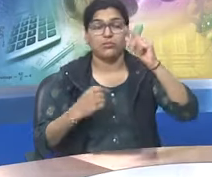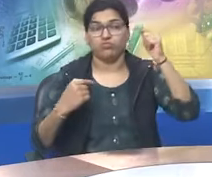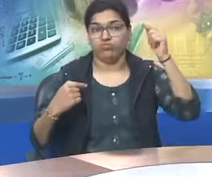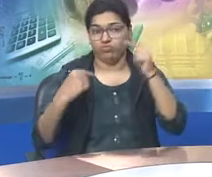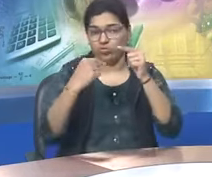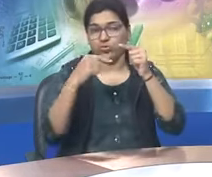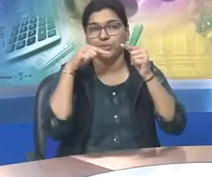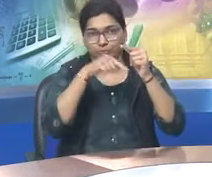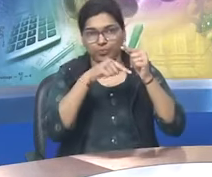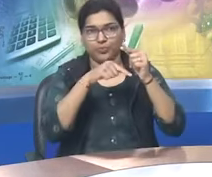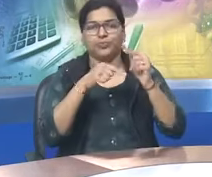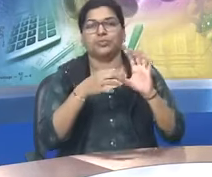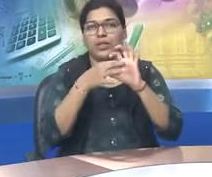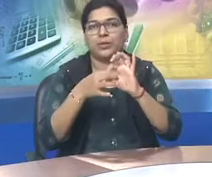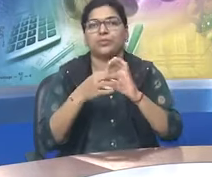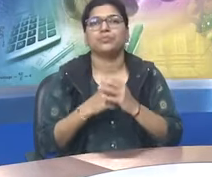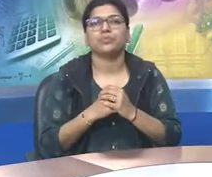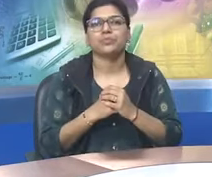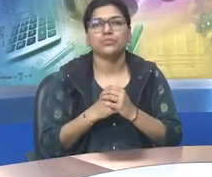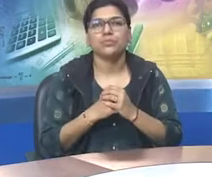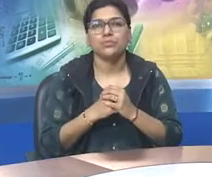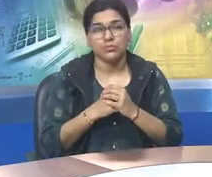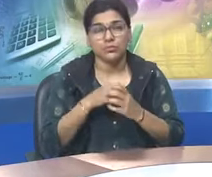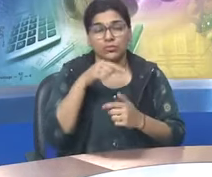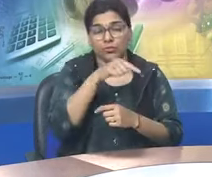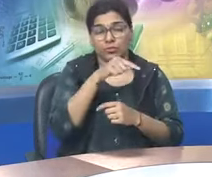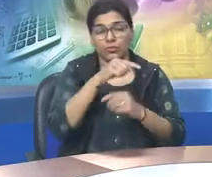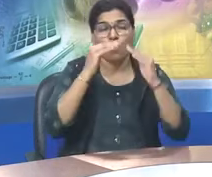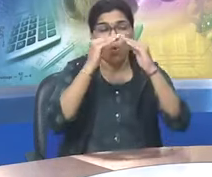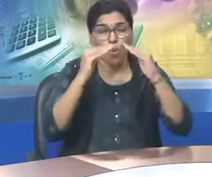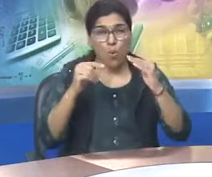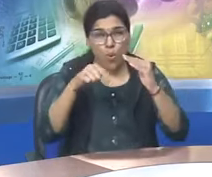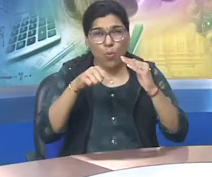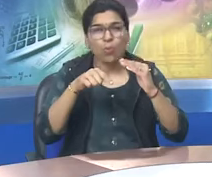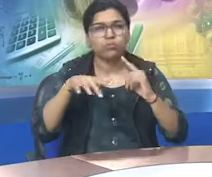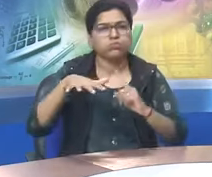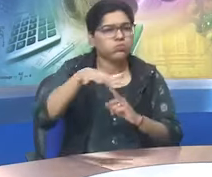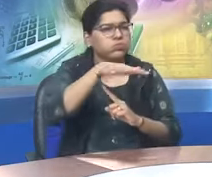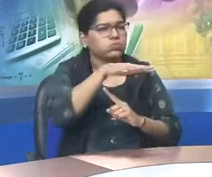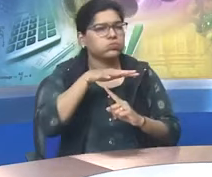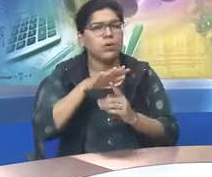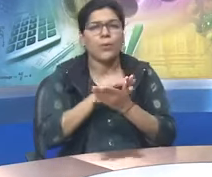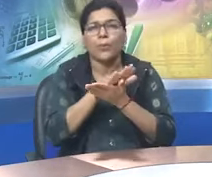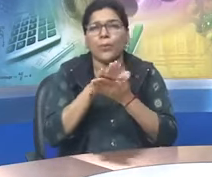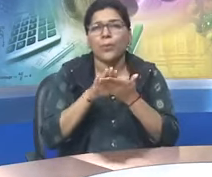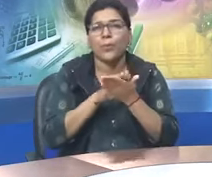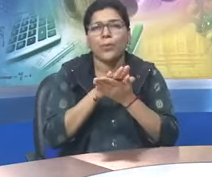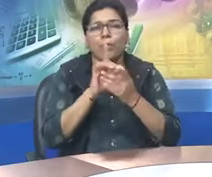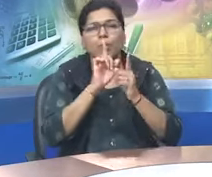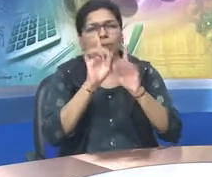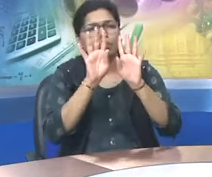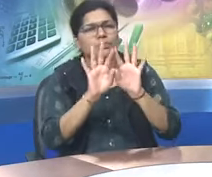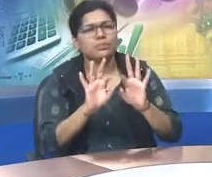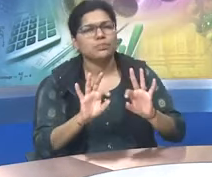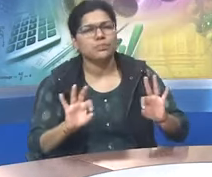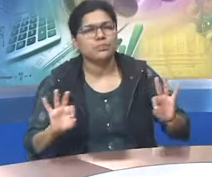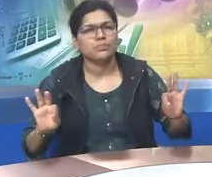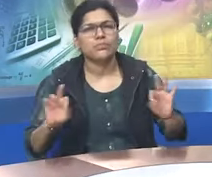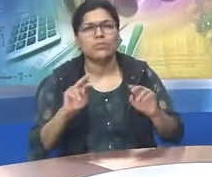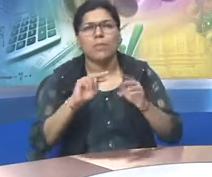Now this is the second paragraph, or you can say verse from the poem. The house withdrew